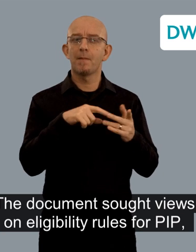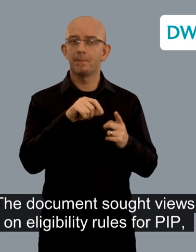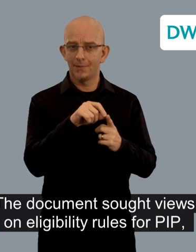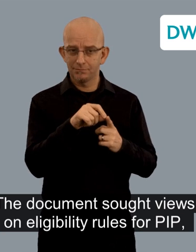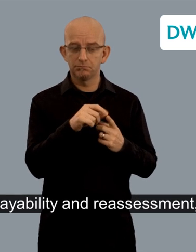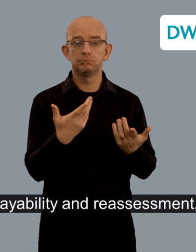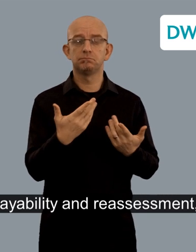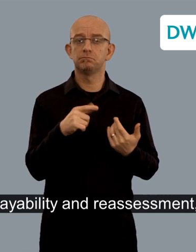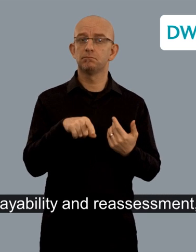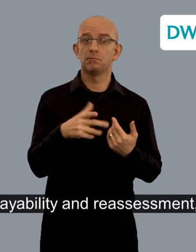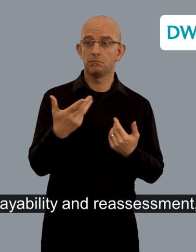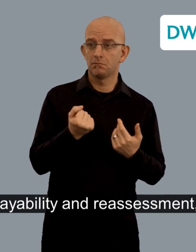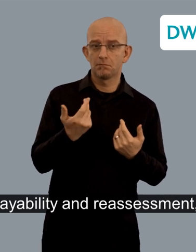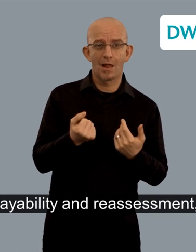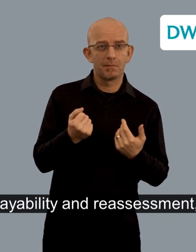payability and reassessment,